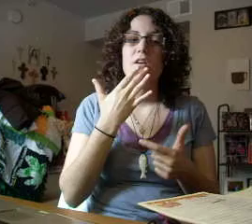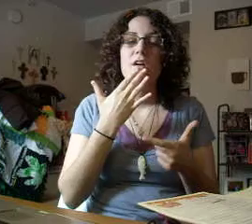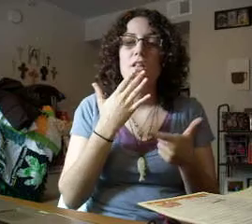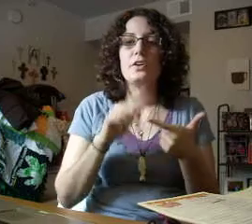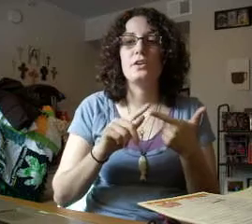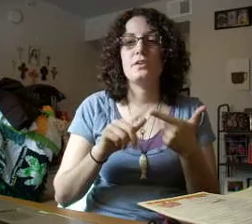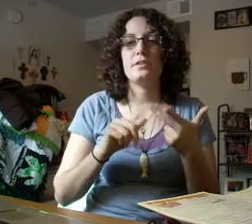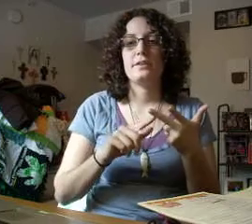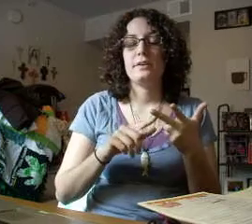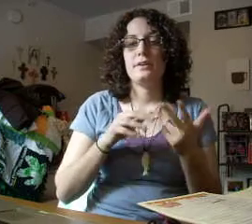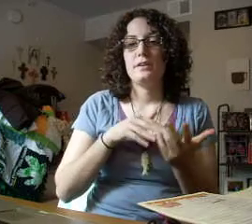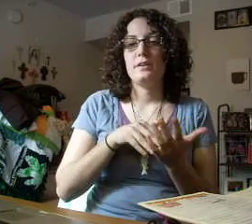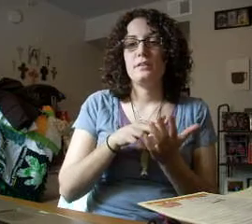hardness, electrical conductivity,